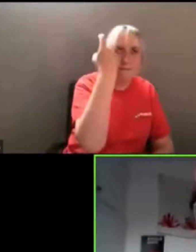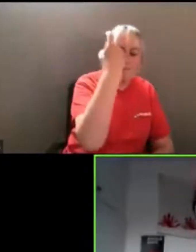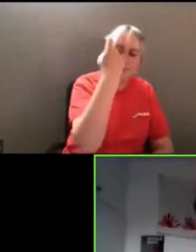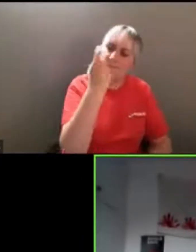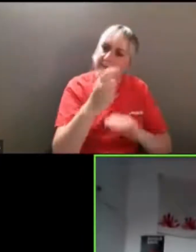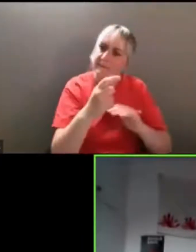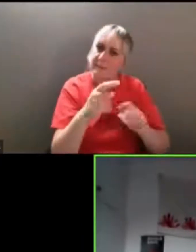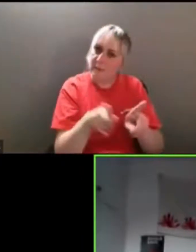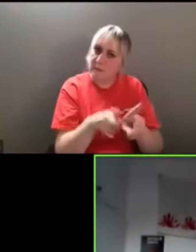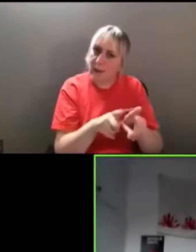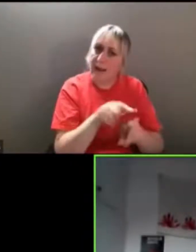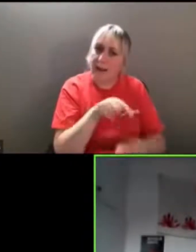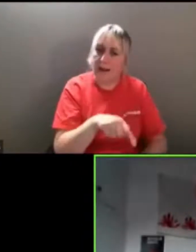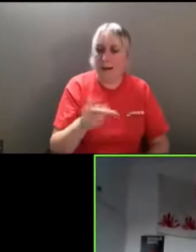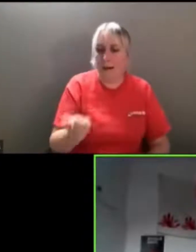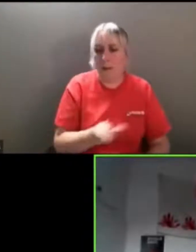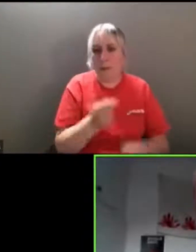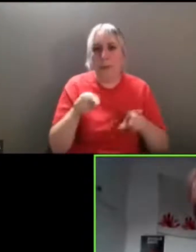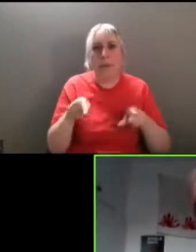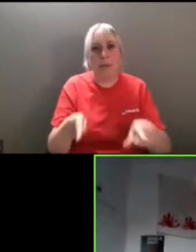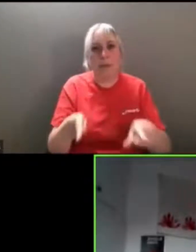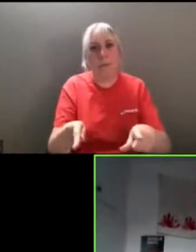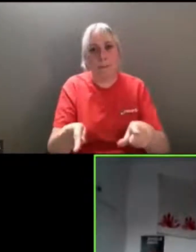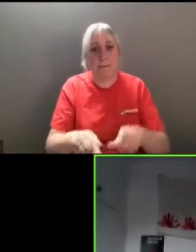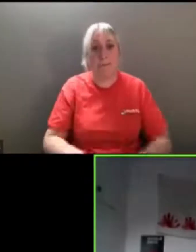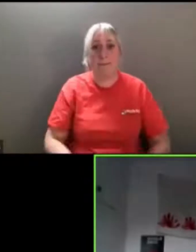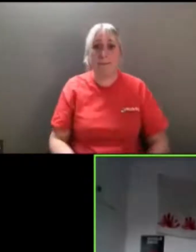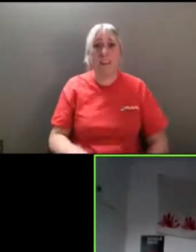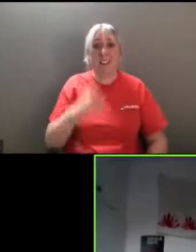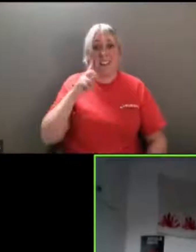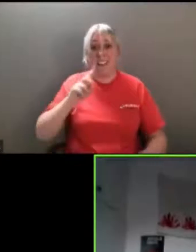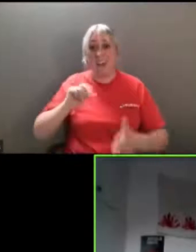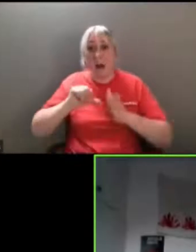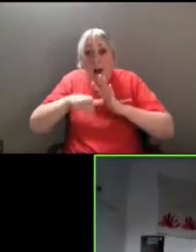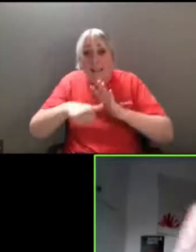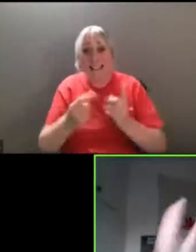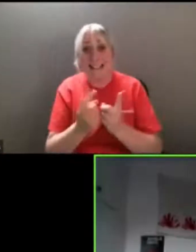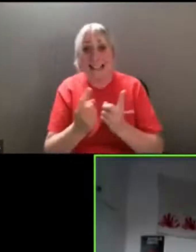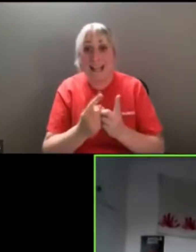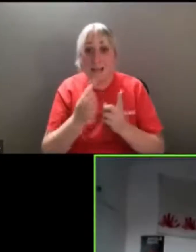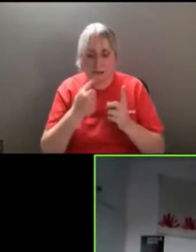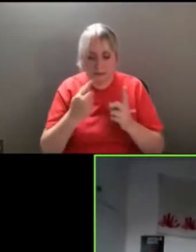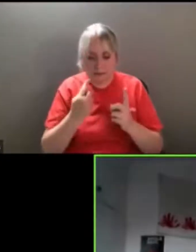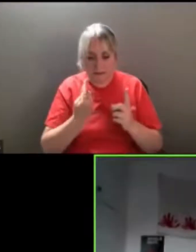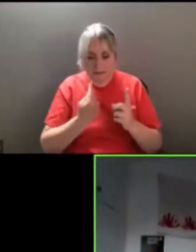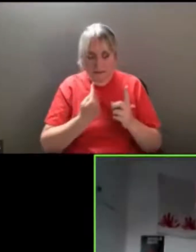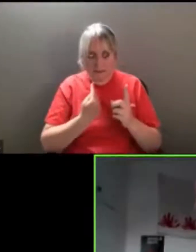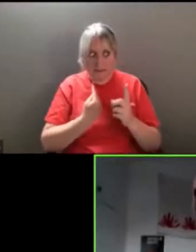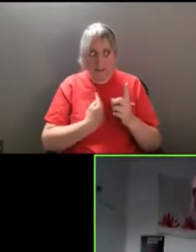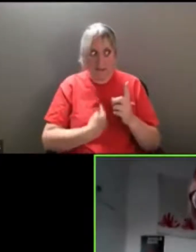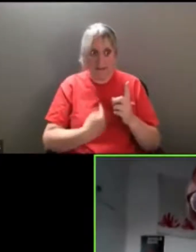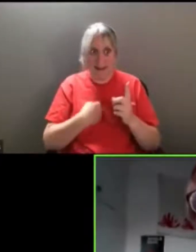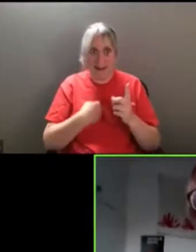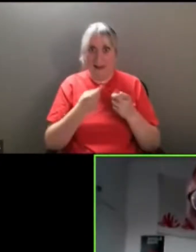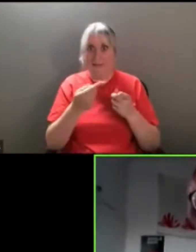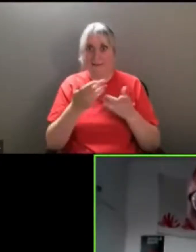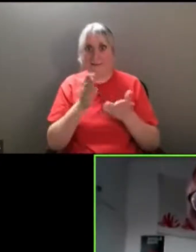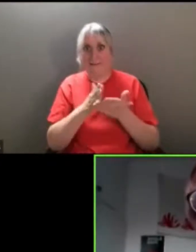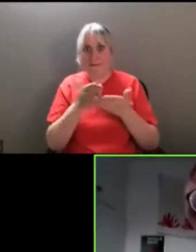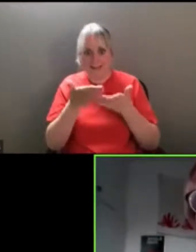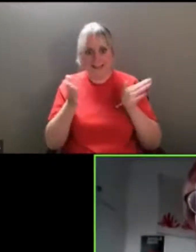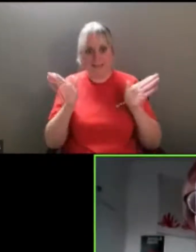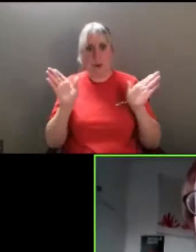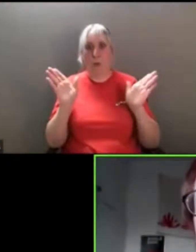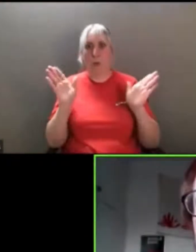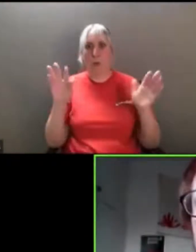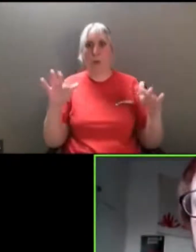thing was definitely doing it as me without, I mean, I had so much support from all of you,